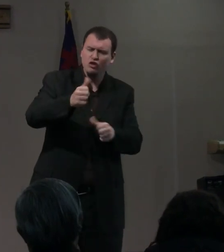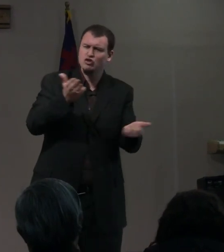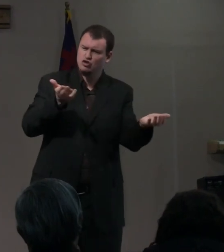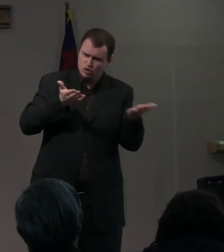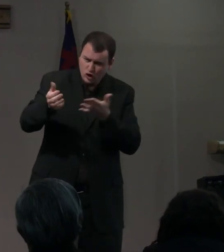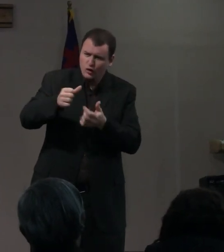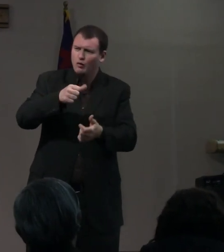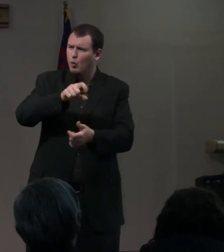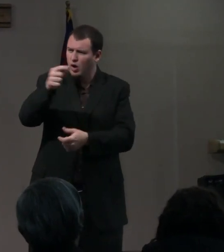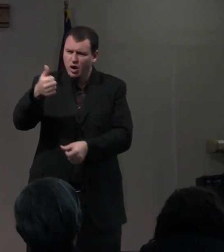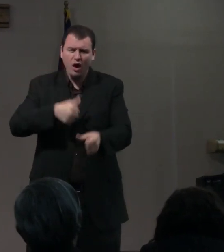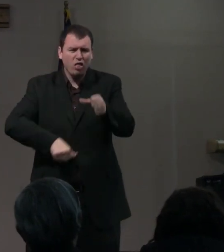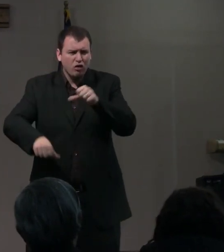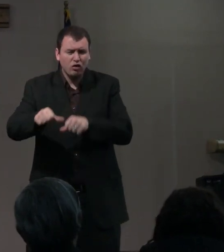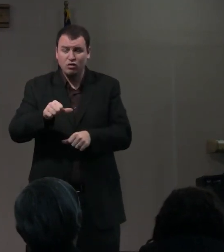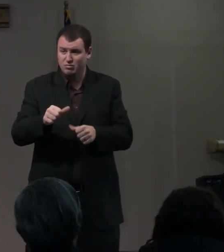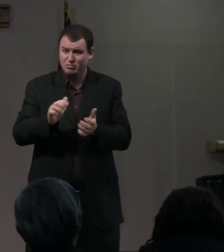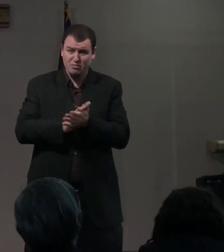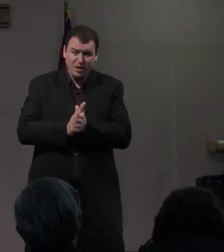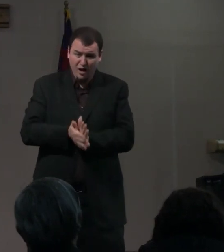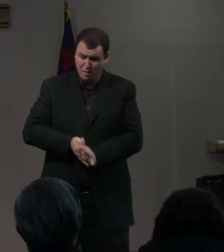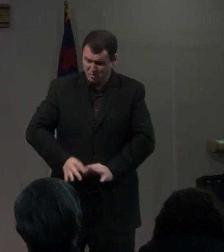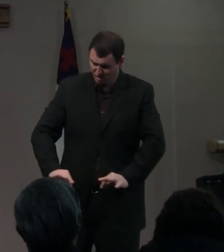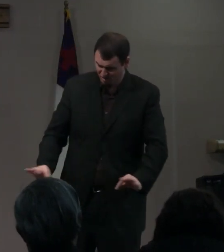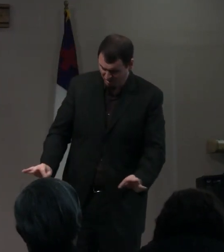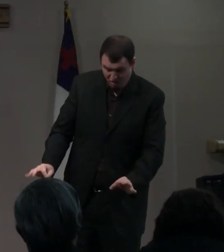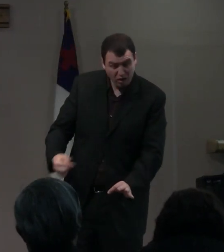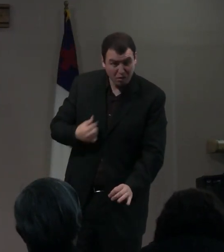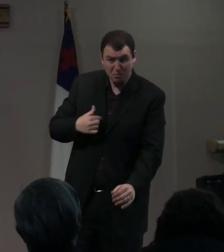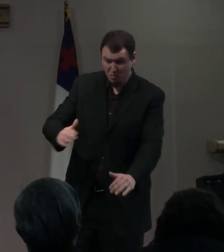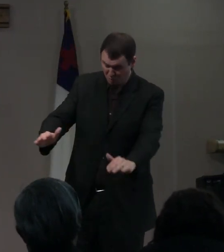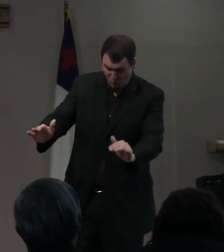you to think about each other.